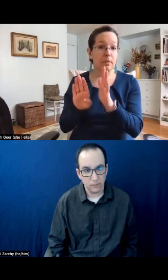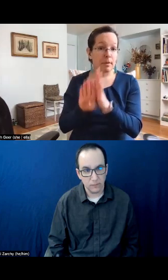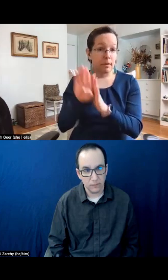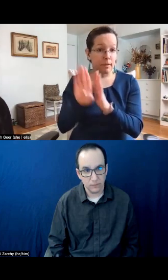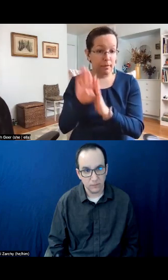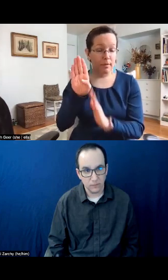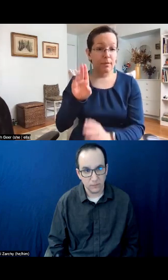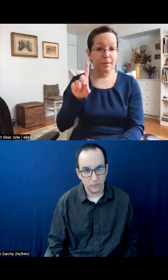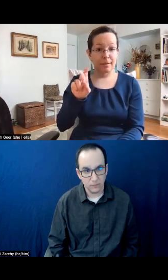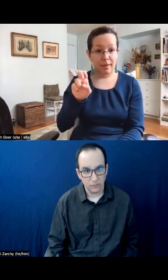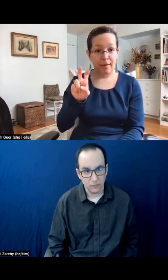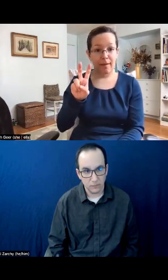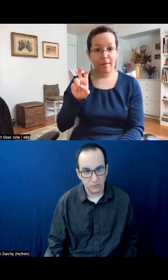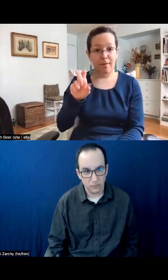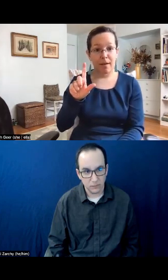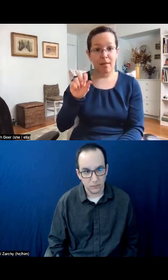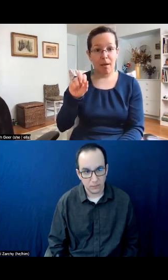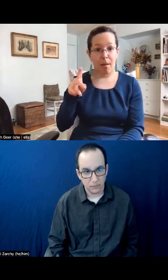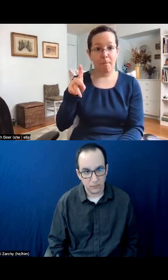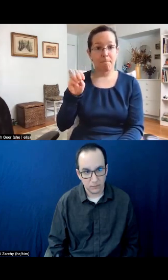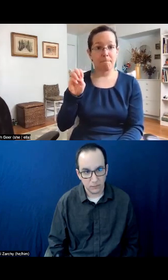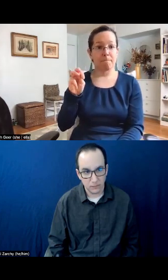Develop